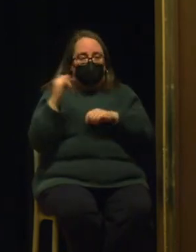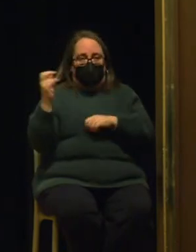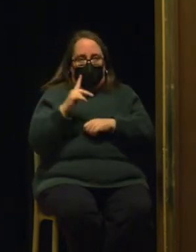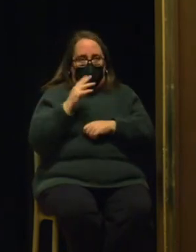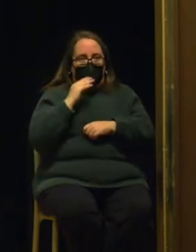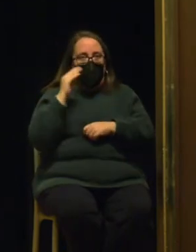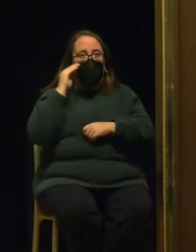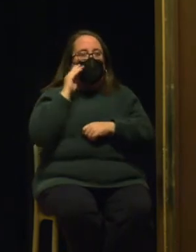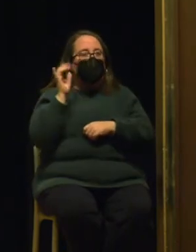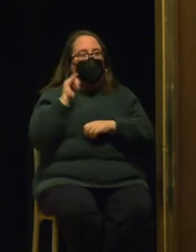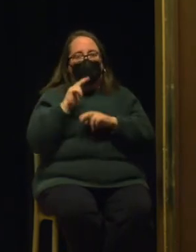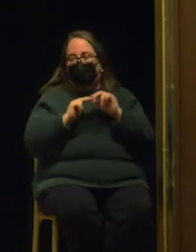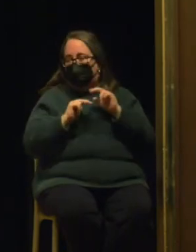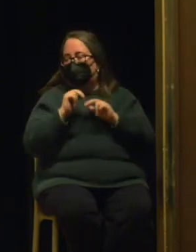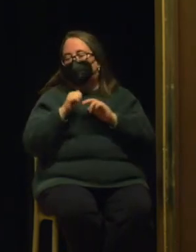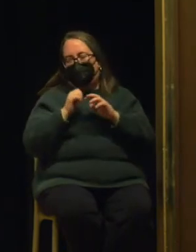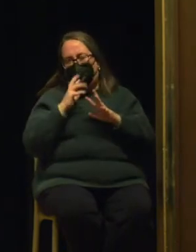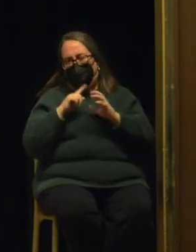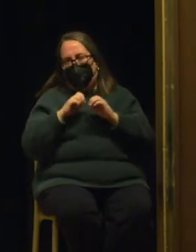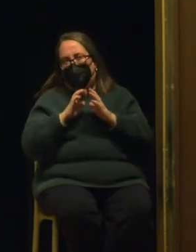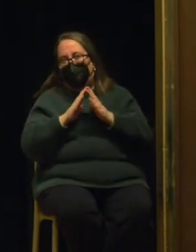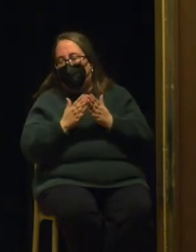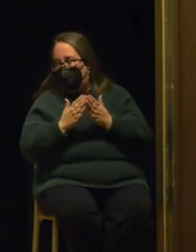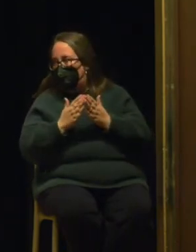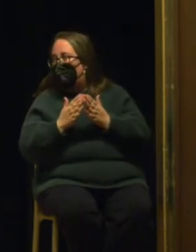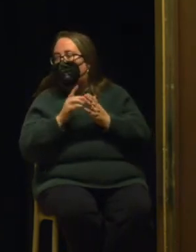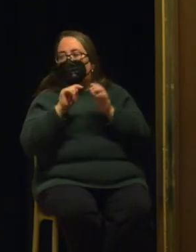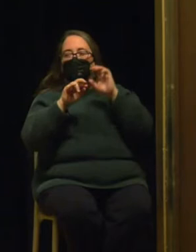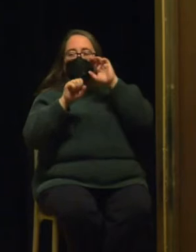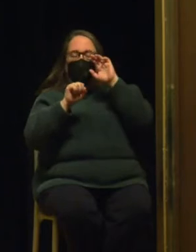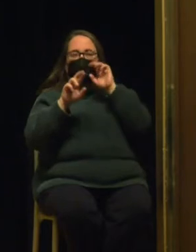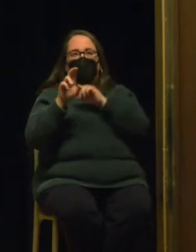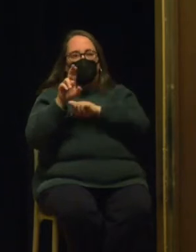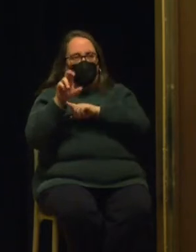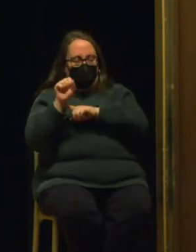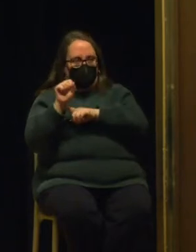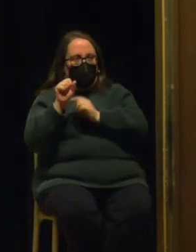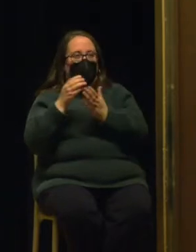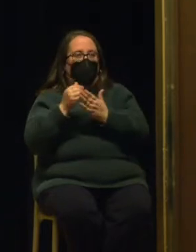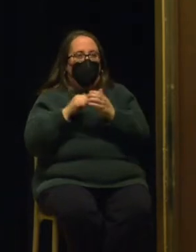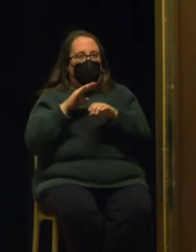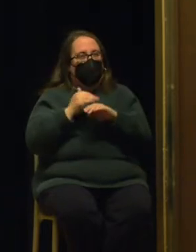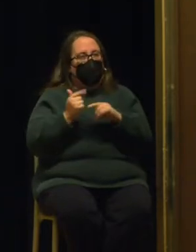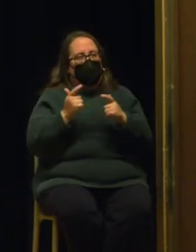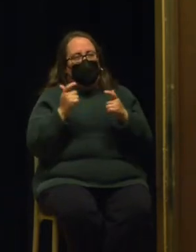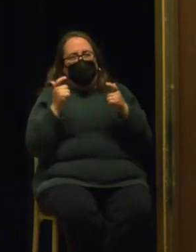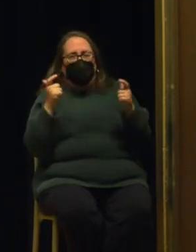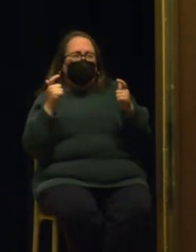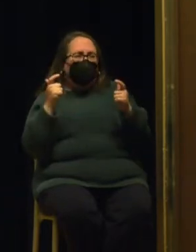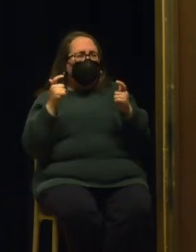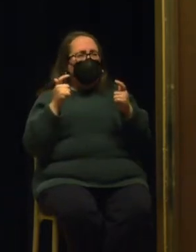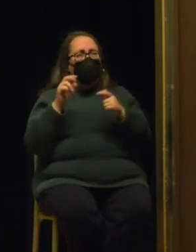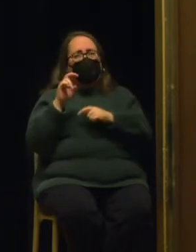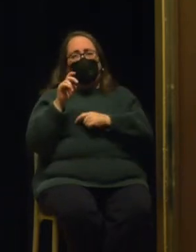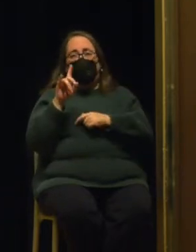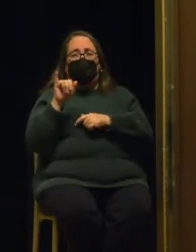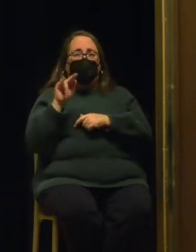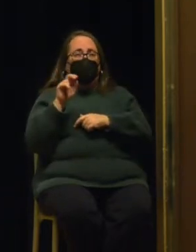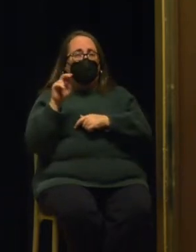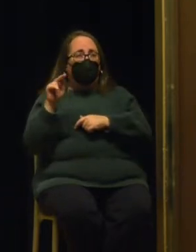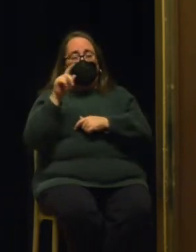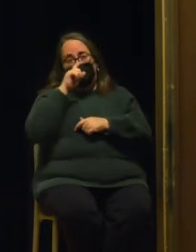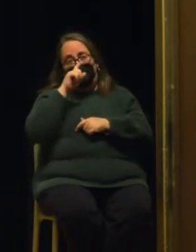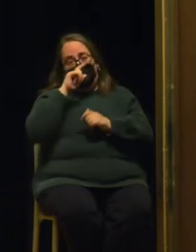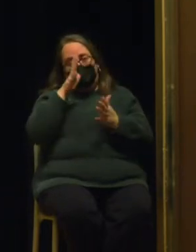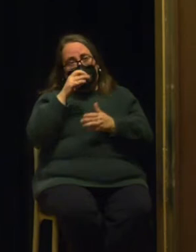same building. I talk about this in the book with Toys R Us. I bought my son the biggest Raggedy Ann doll. It was this big, and took